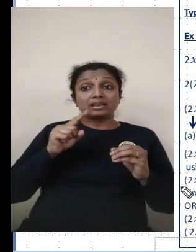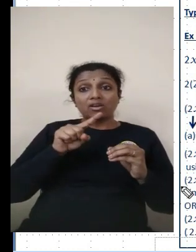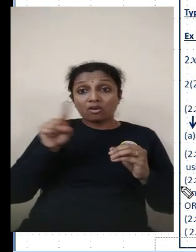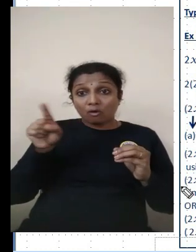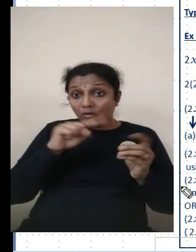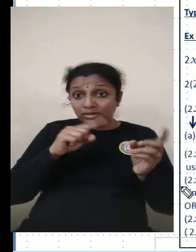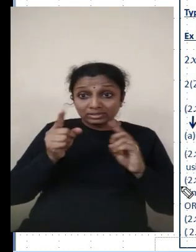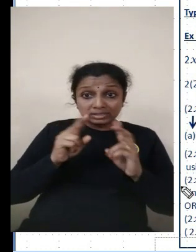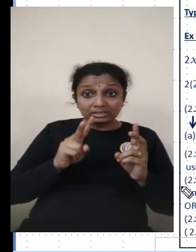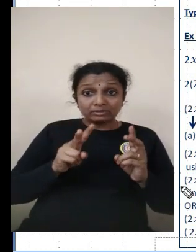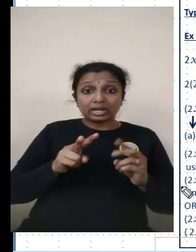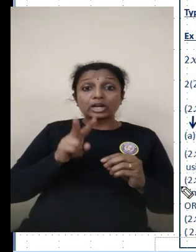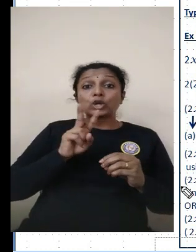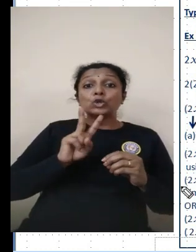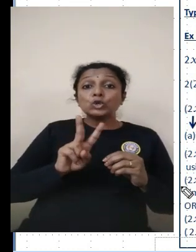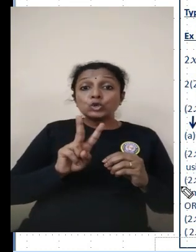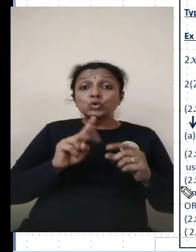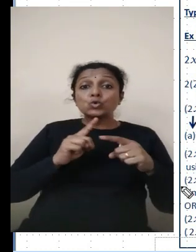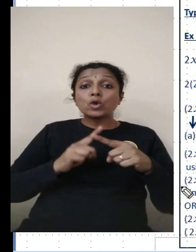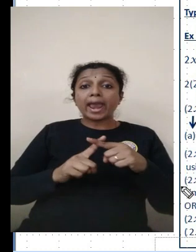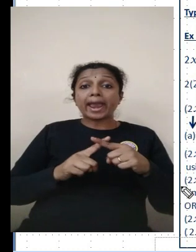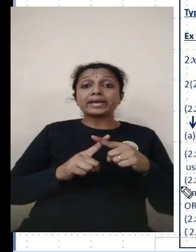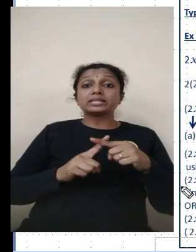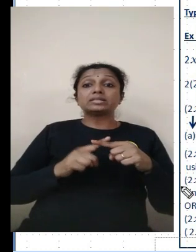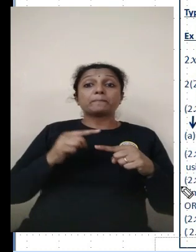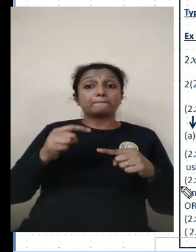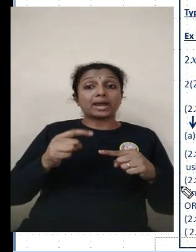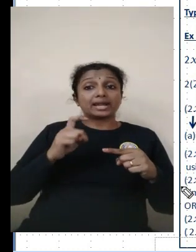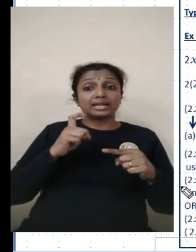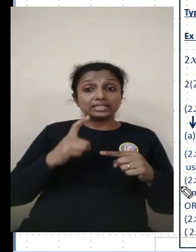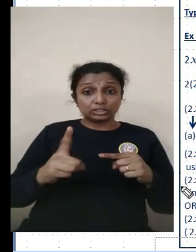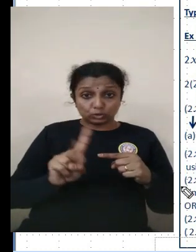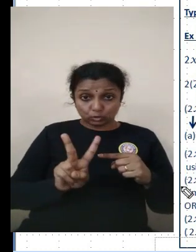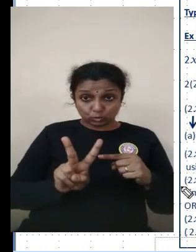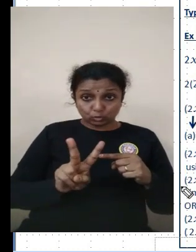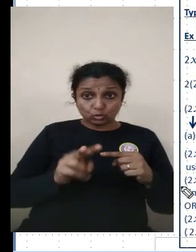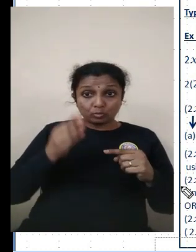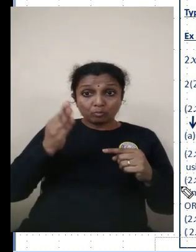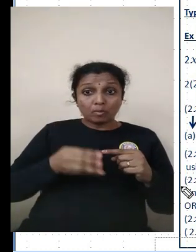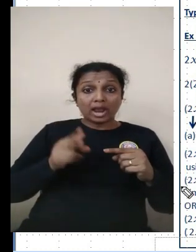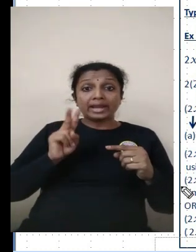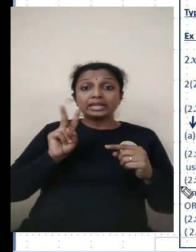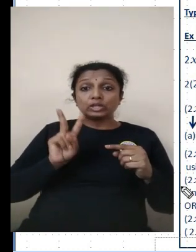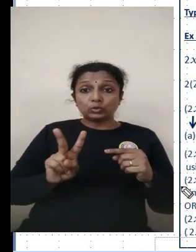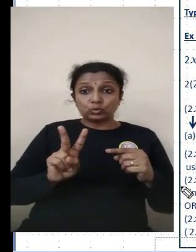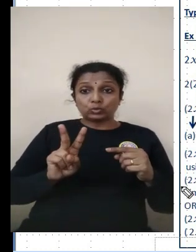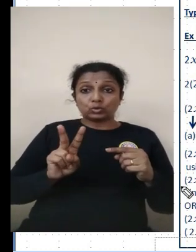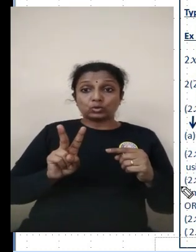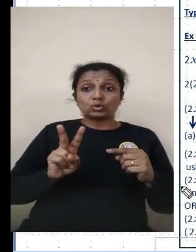2 plus 5 by 2, that is a plus b, and in another bracket it will be